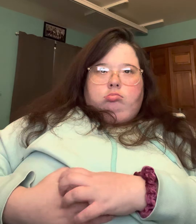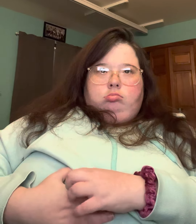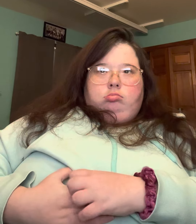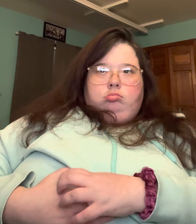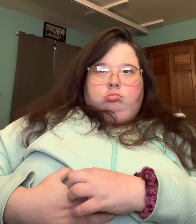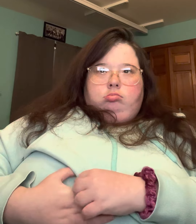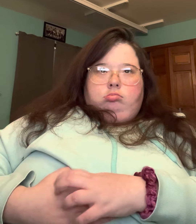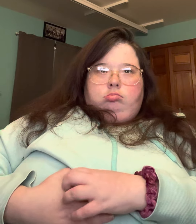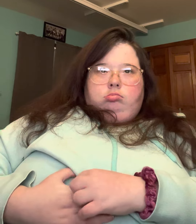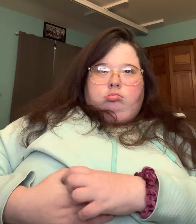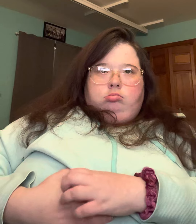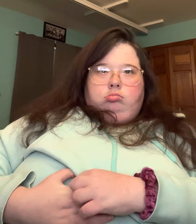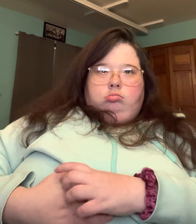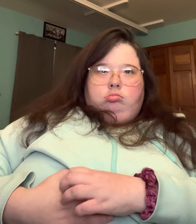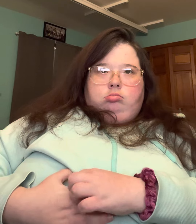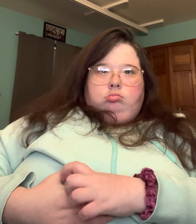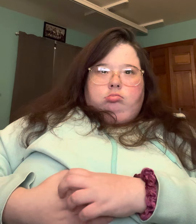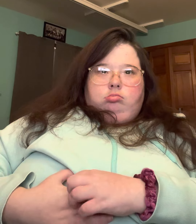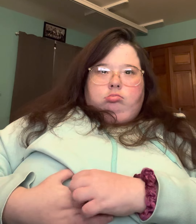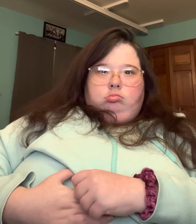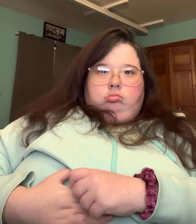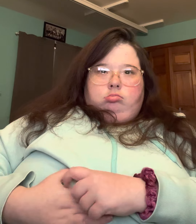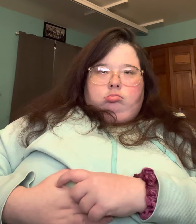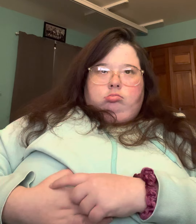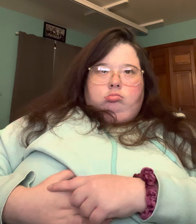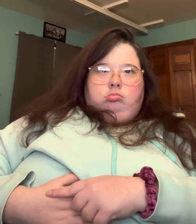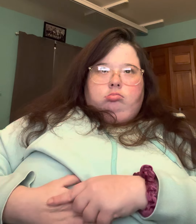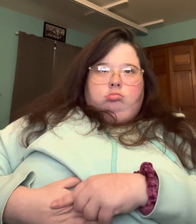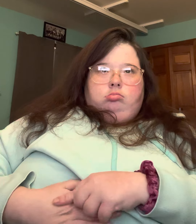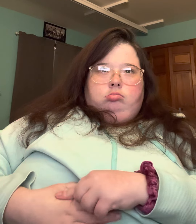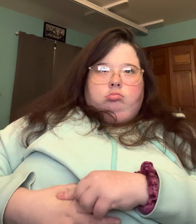your favorite movie? It would look something like this.